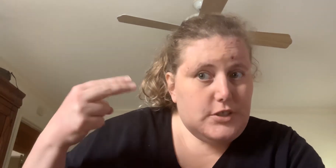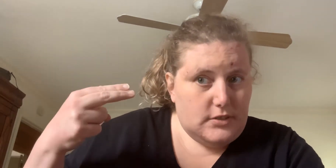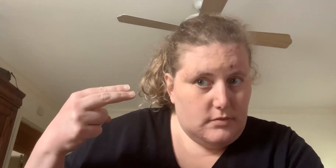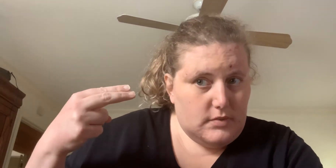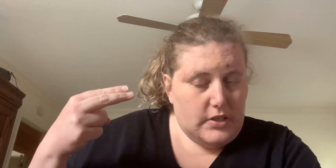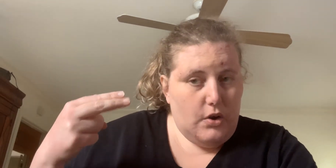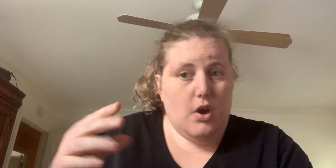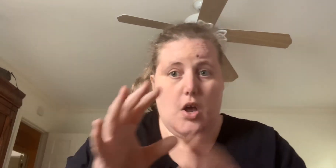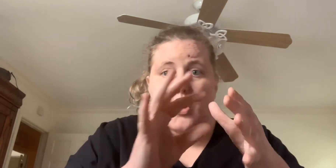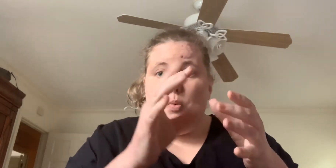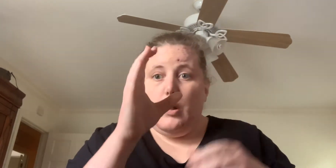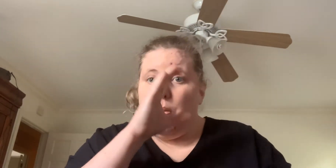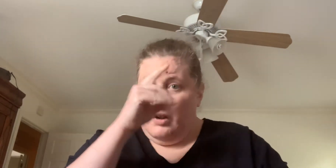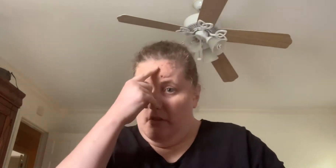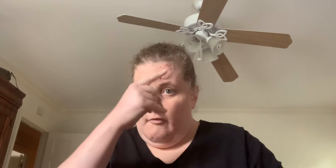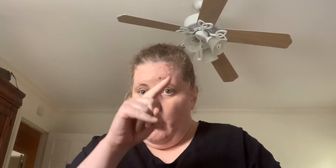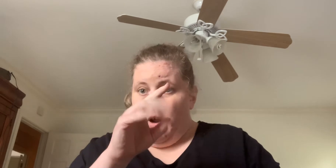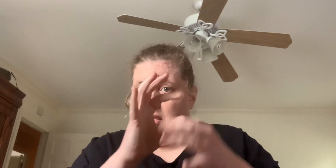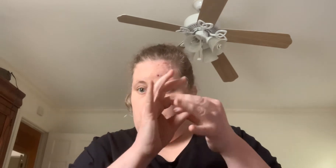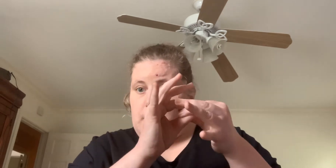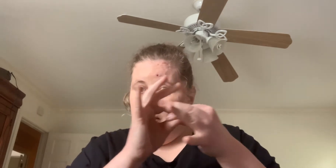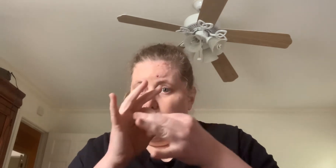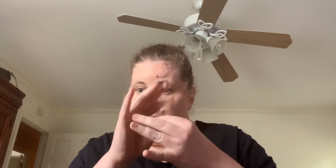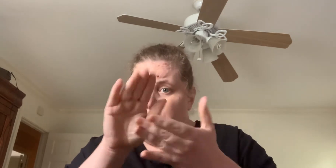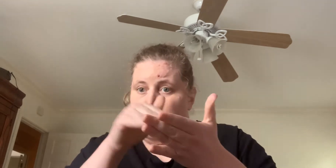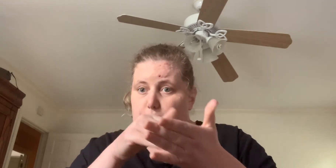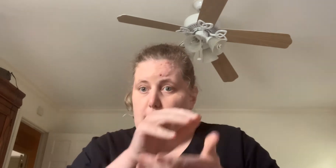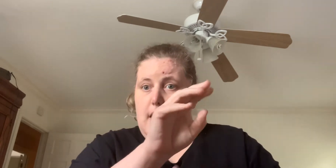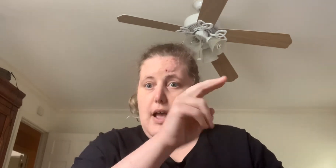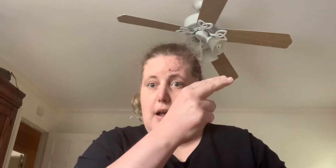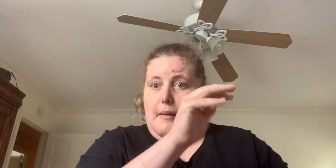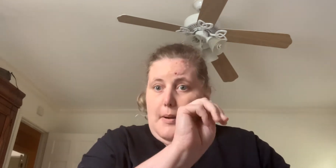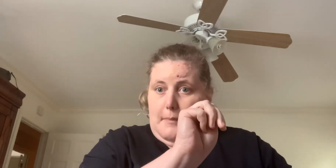2. So in our equation, for every 3